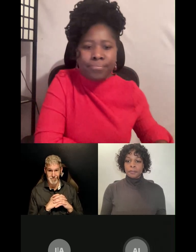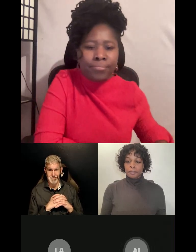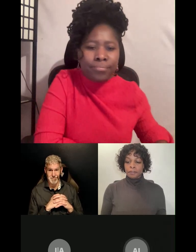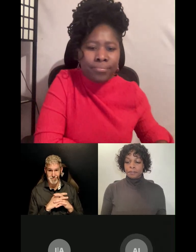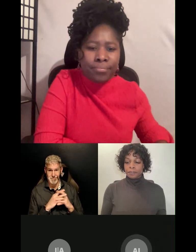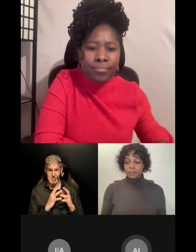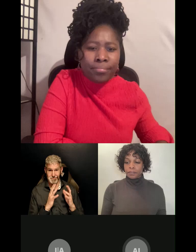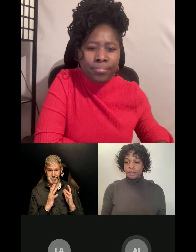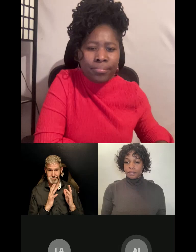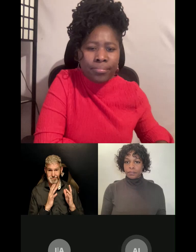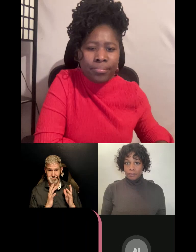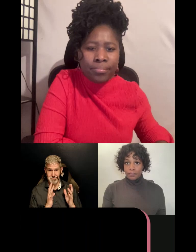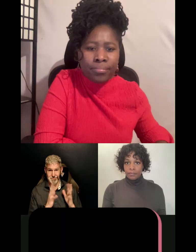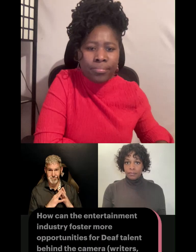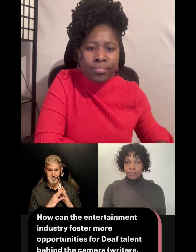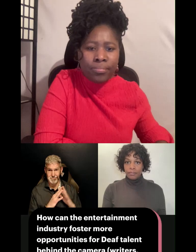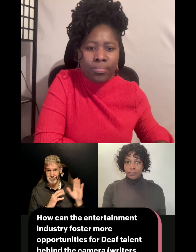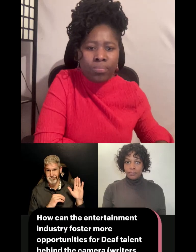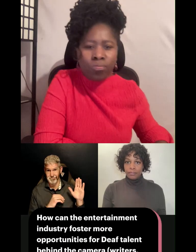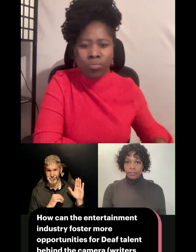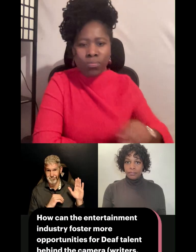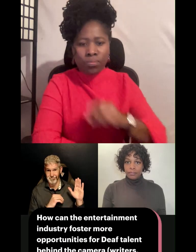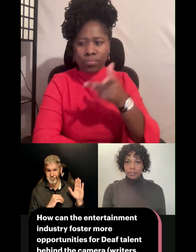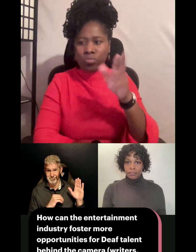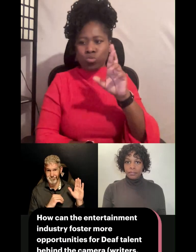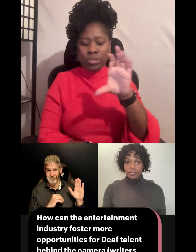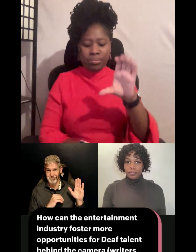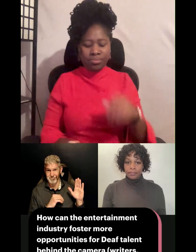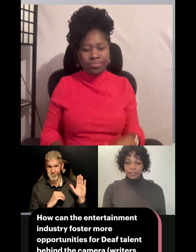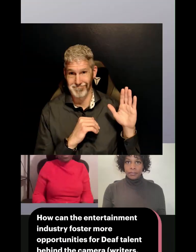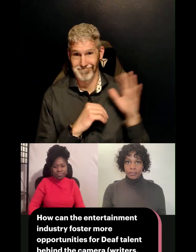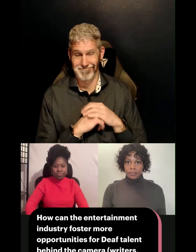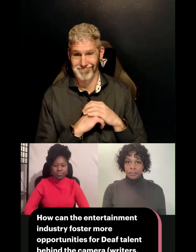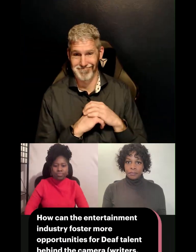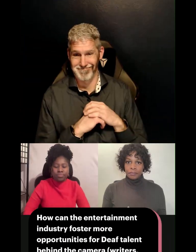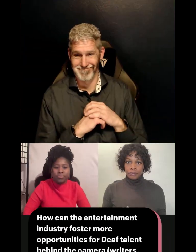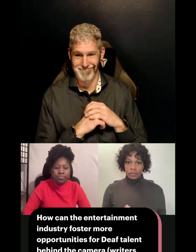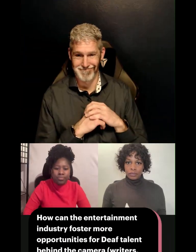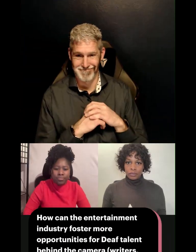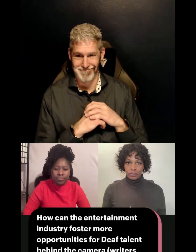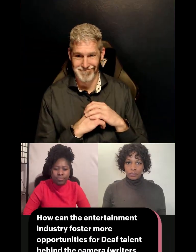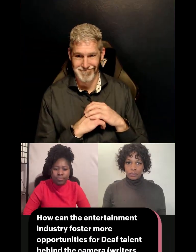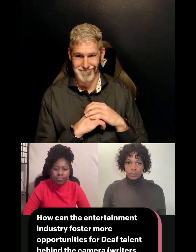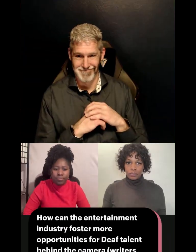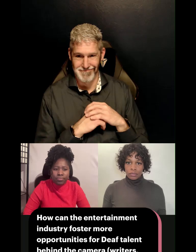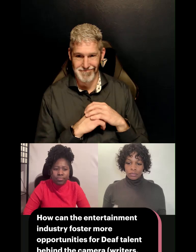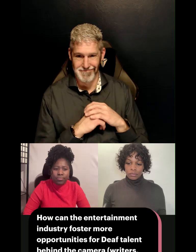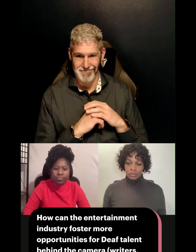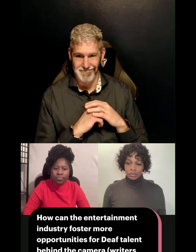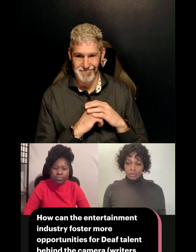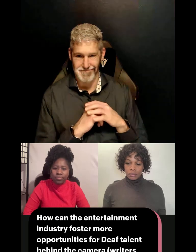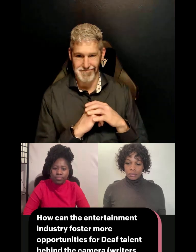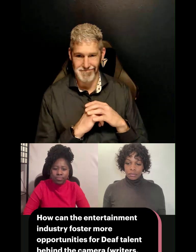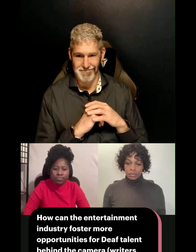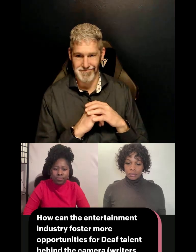producers. Do you think that that shapes how we see deaf people?